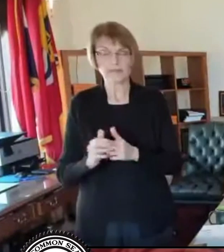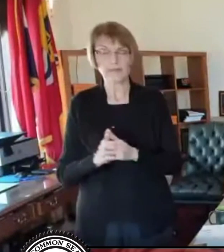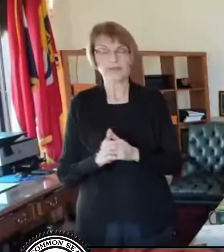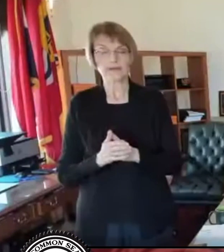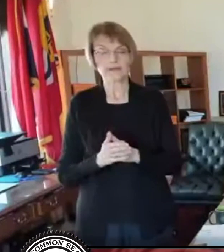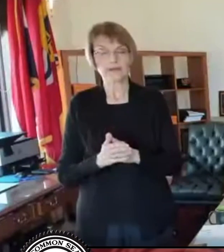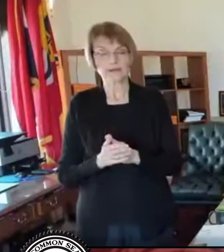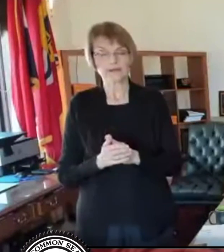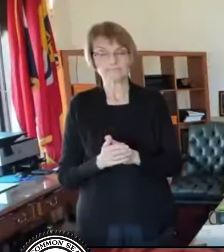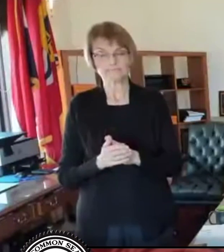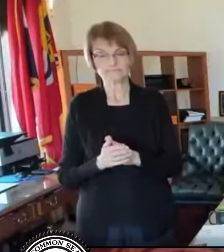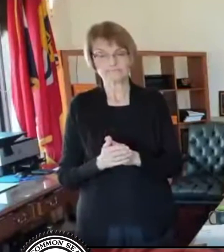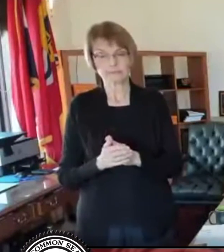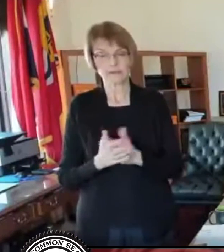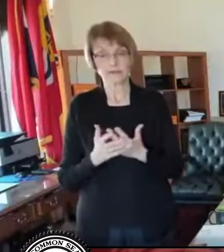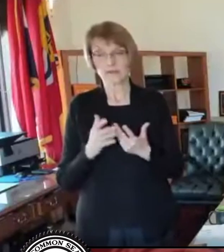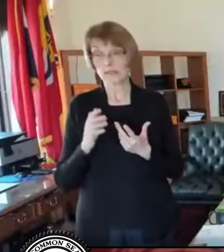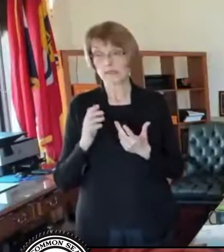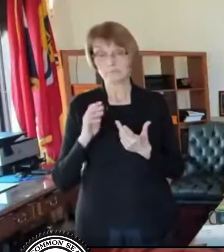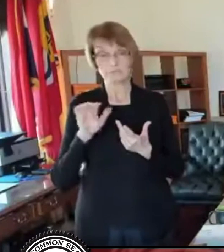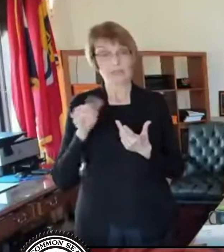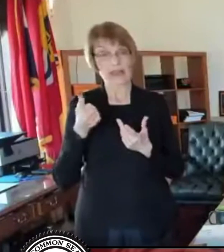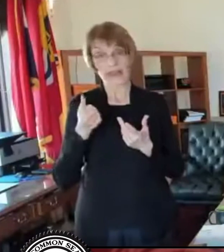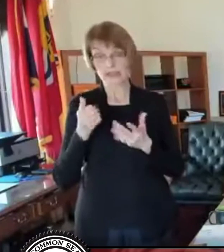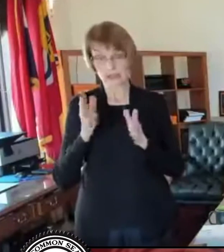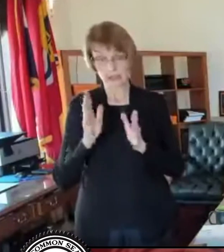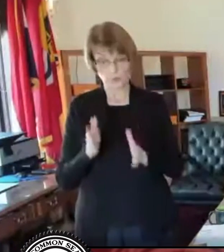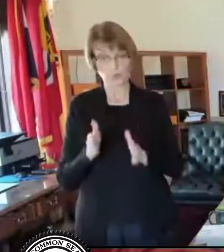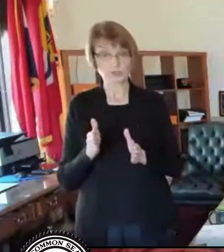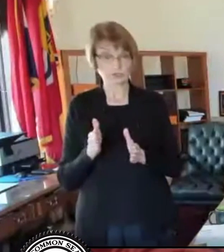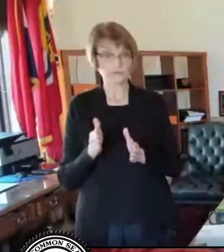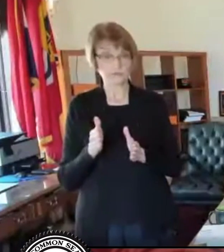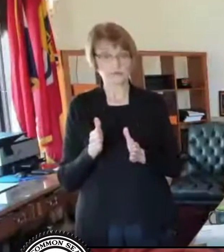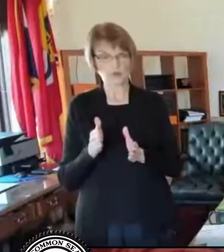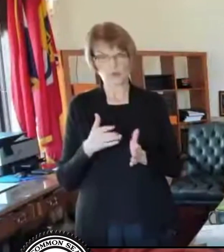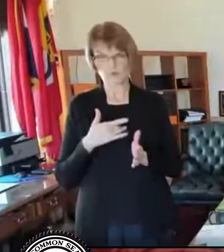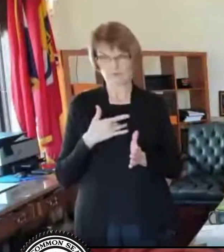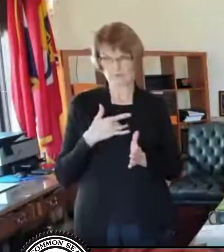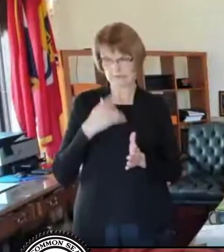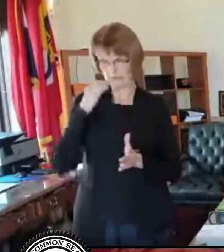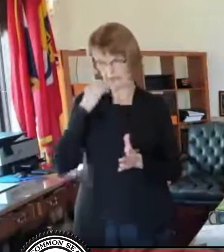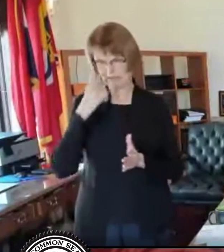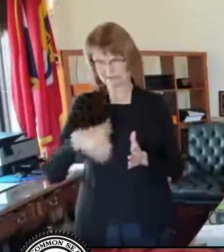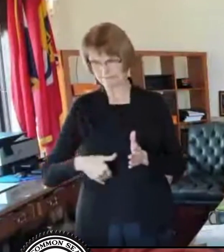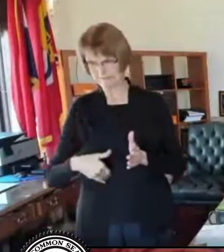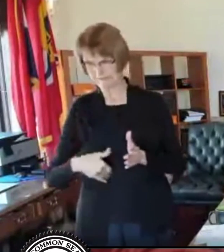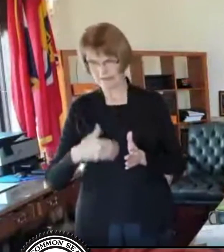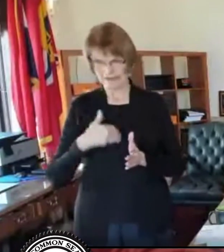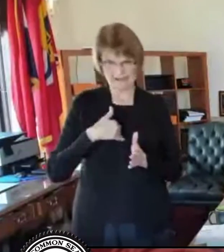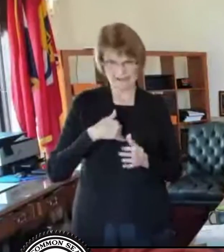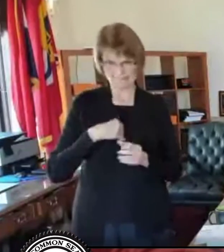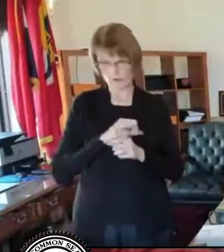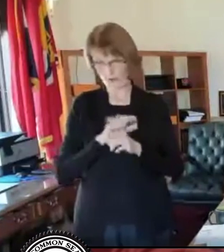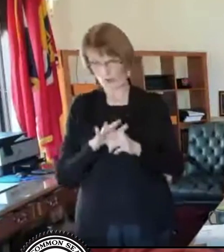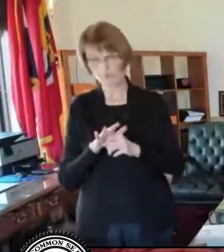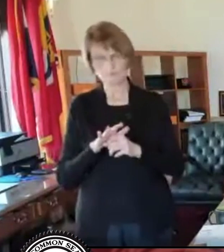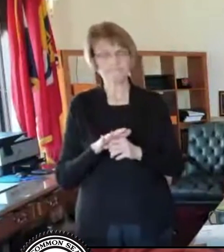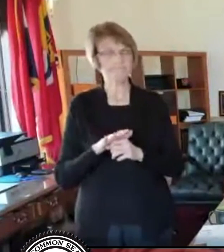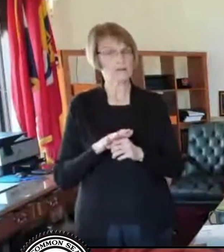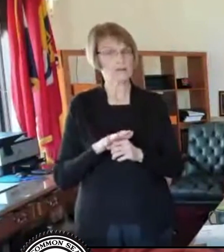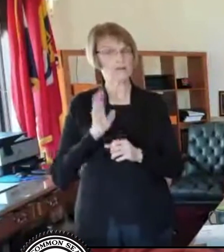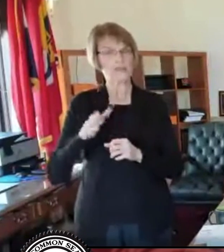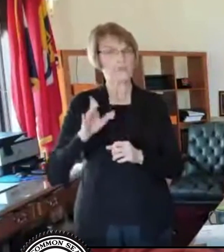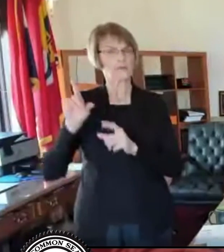anyone who is having symptoms probably is getting tested because they're not feeling well.